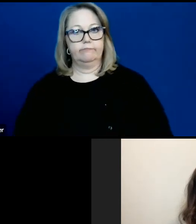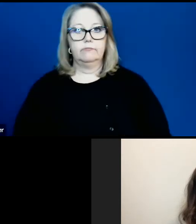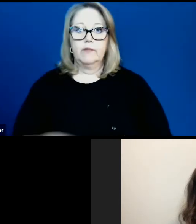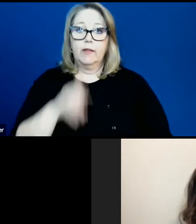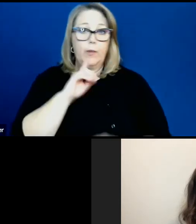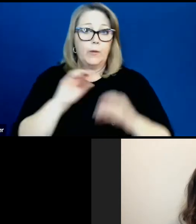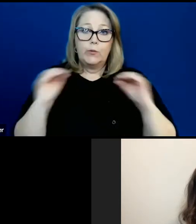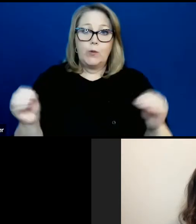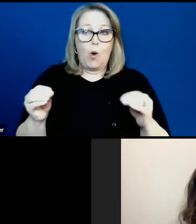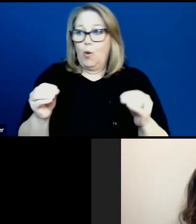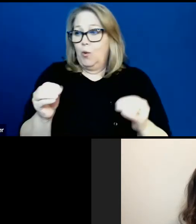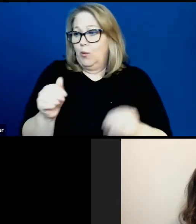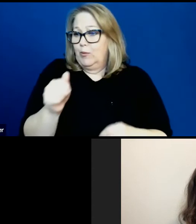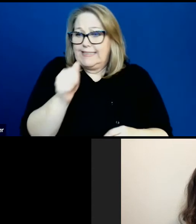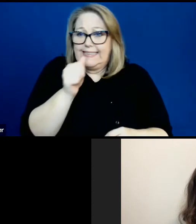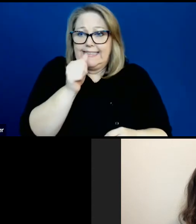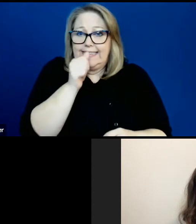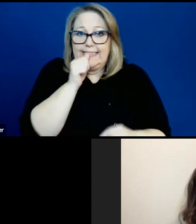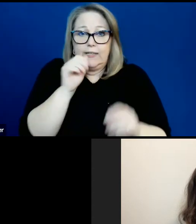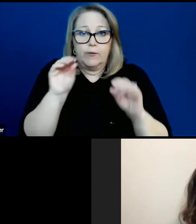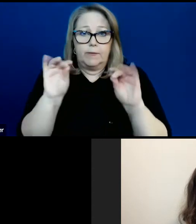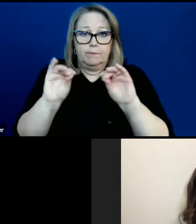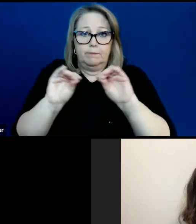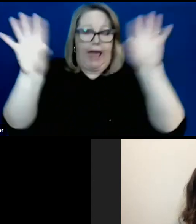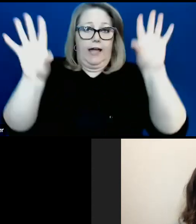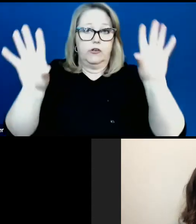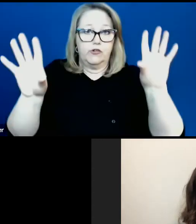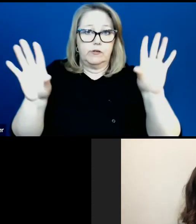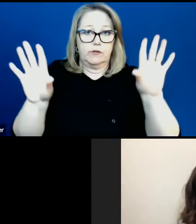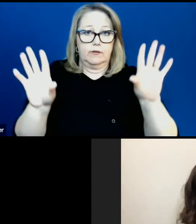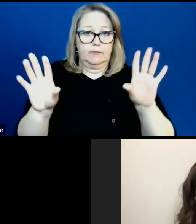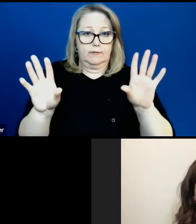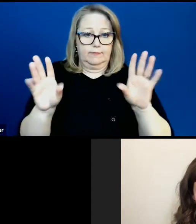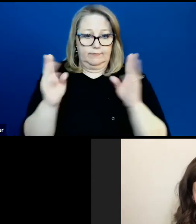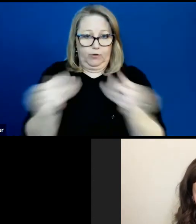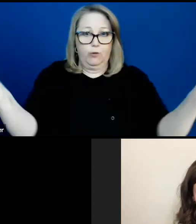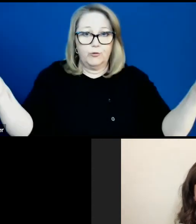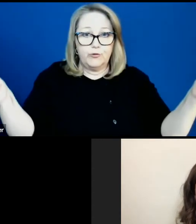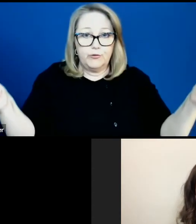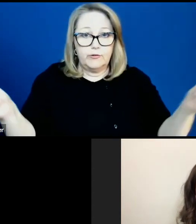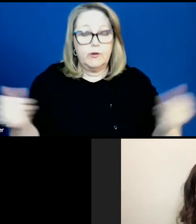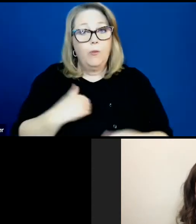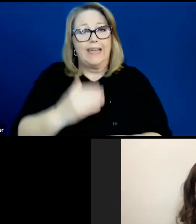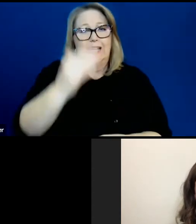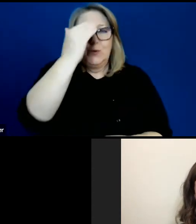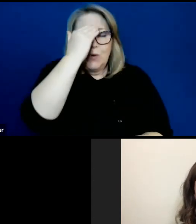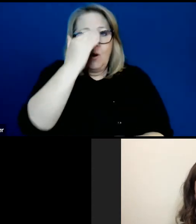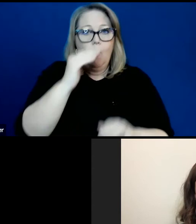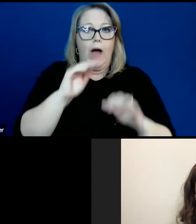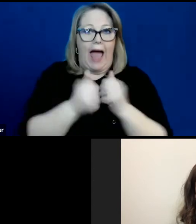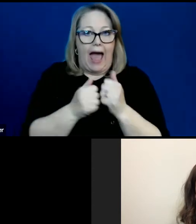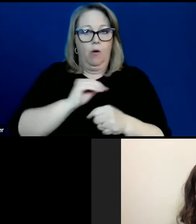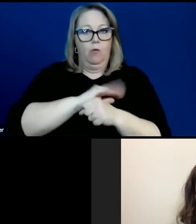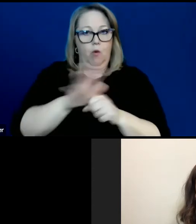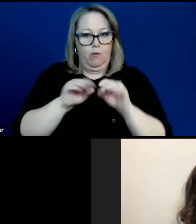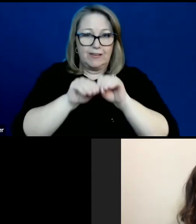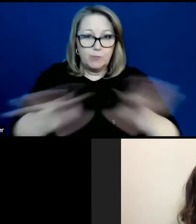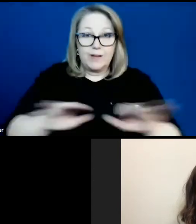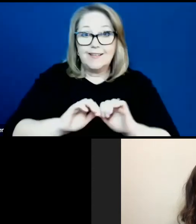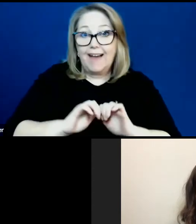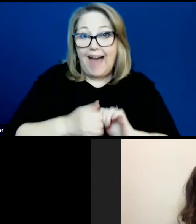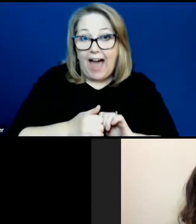There's no secret sauce. At this stage in the game, we know it is considered a high-risk activity. And large gatherings are